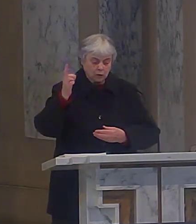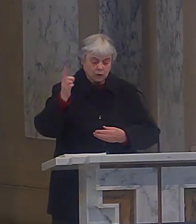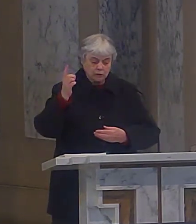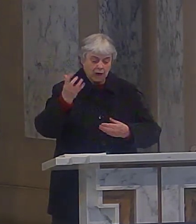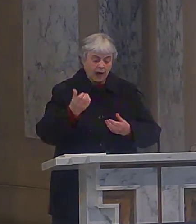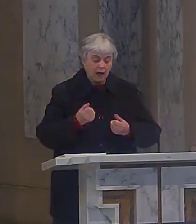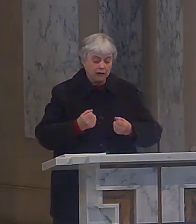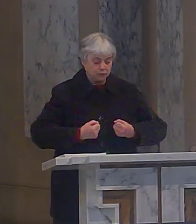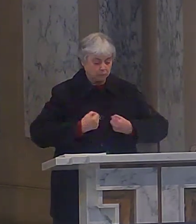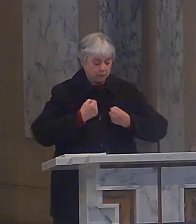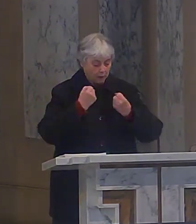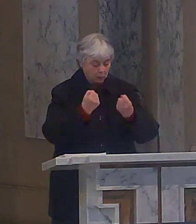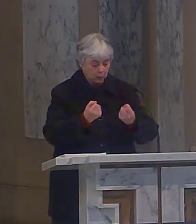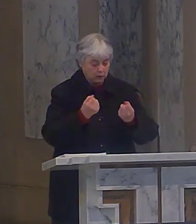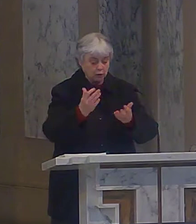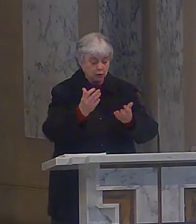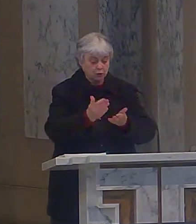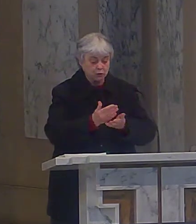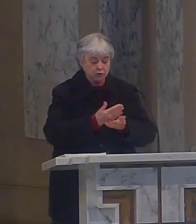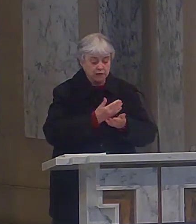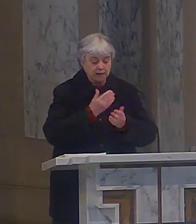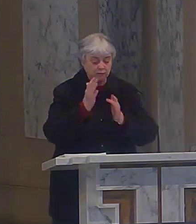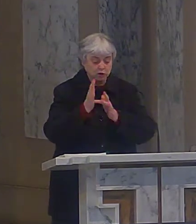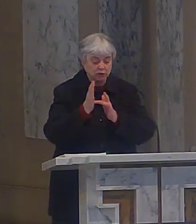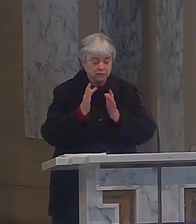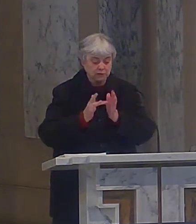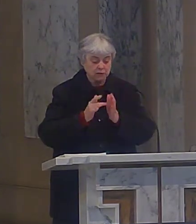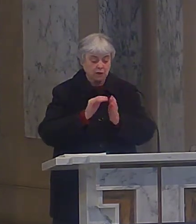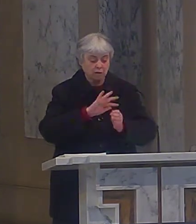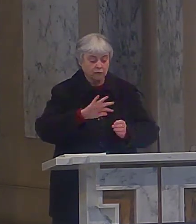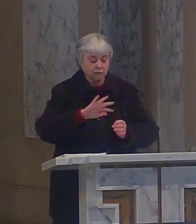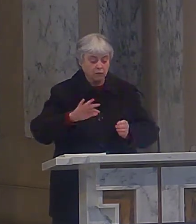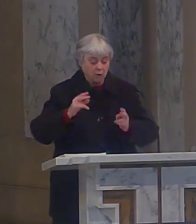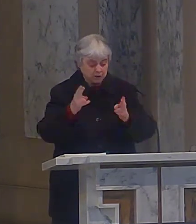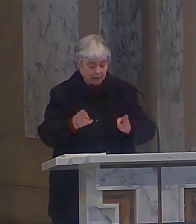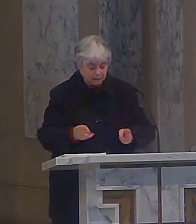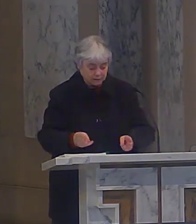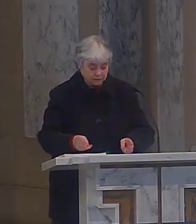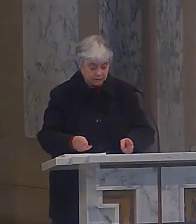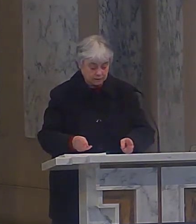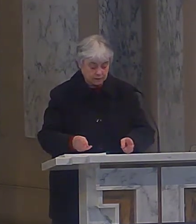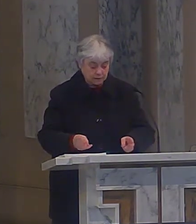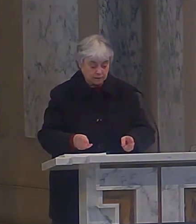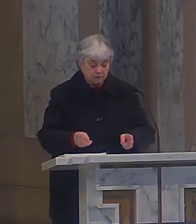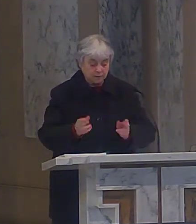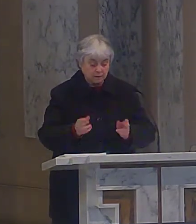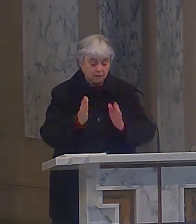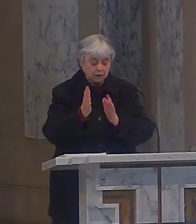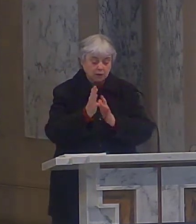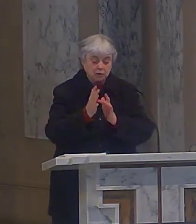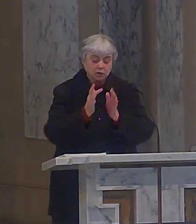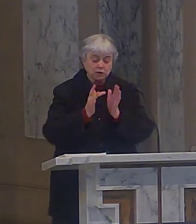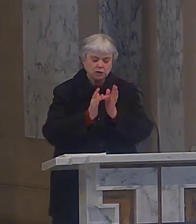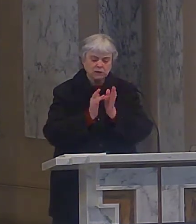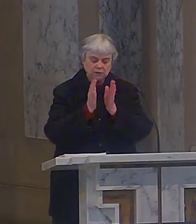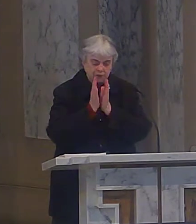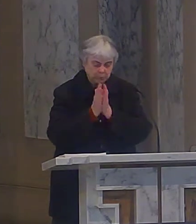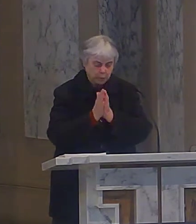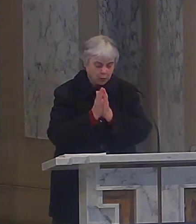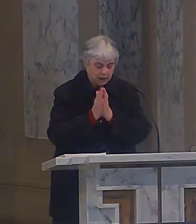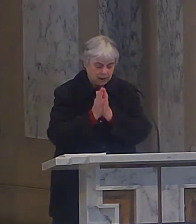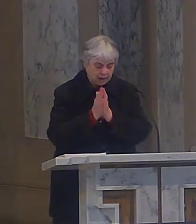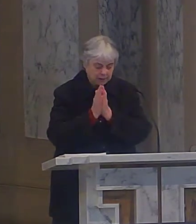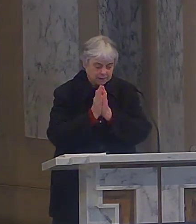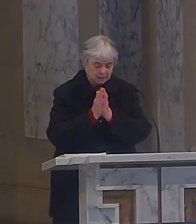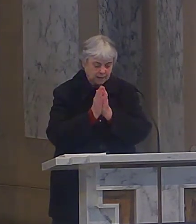god had the power to save jesus from death jesus